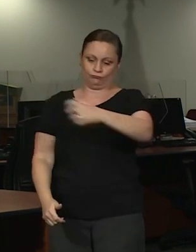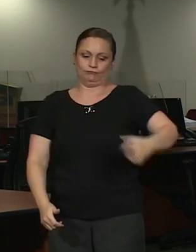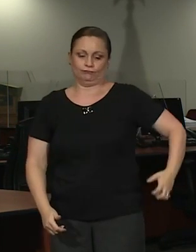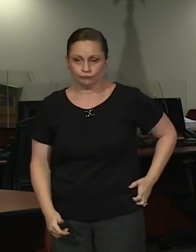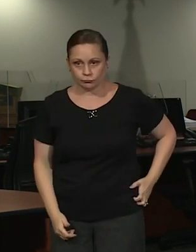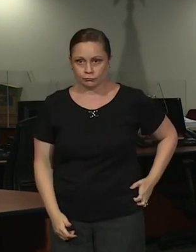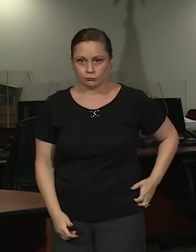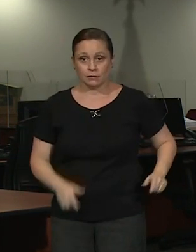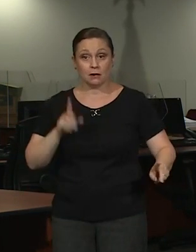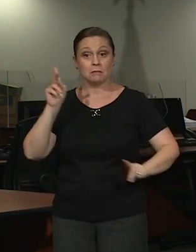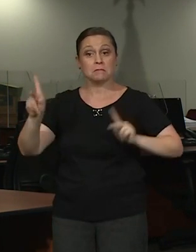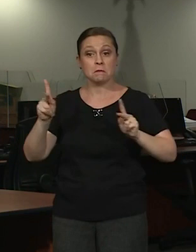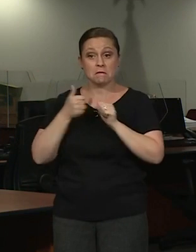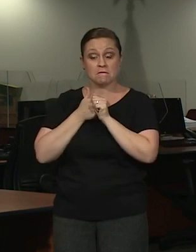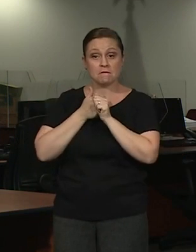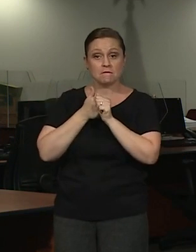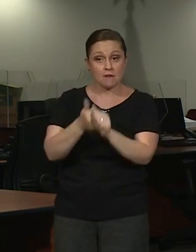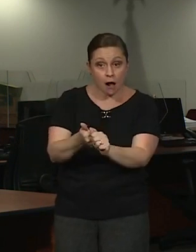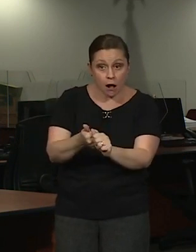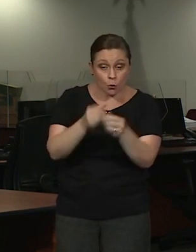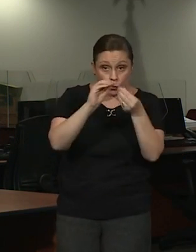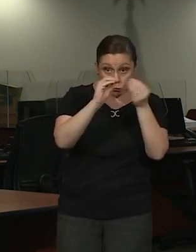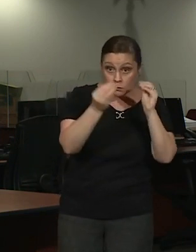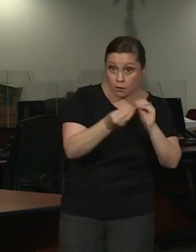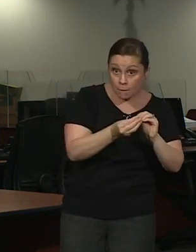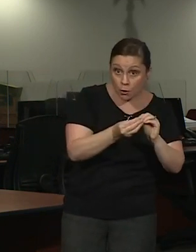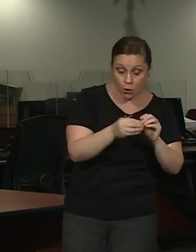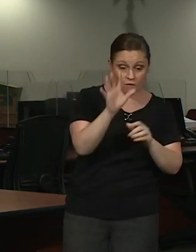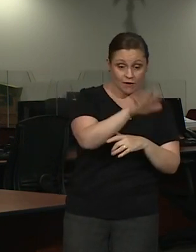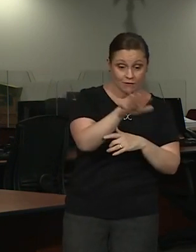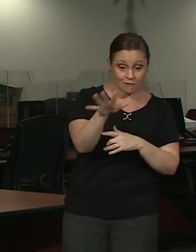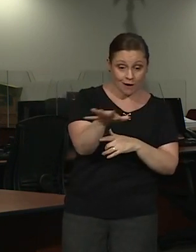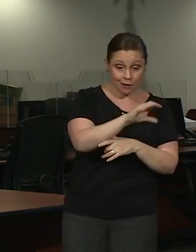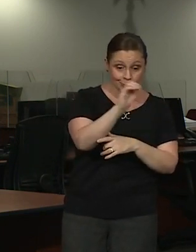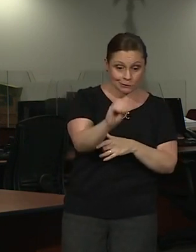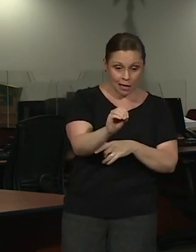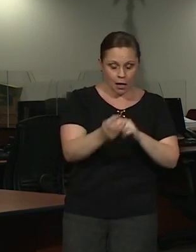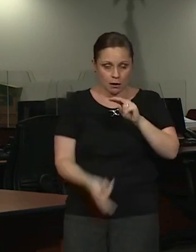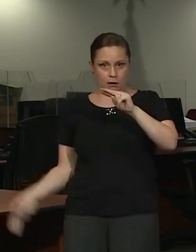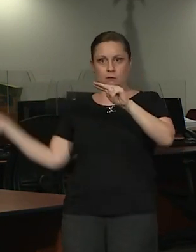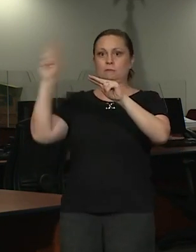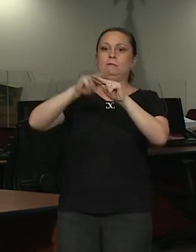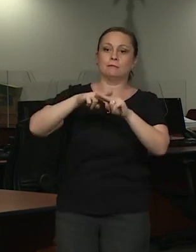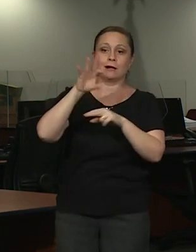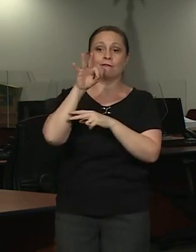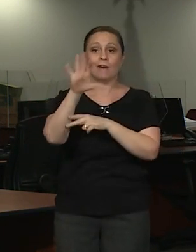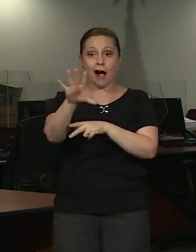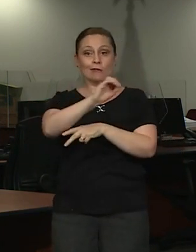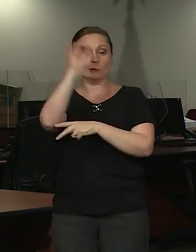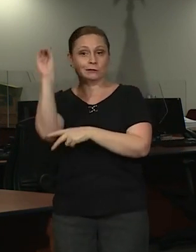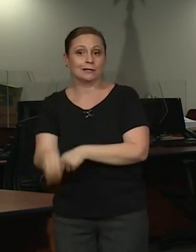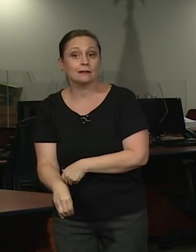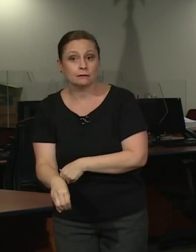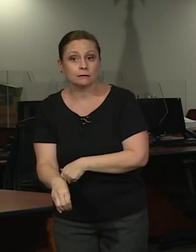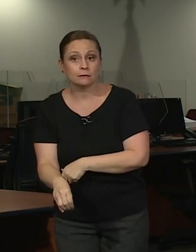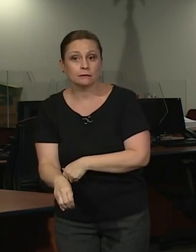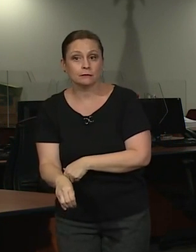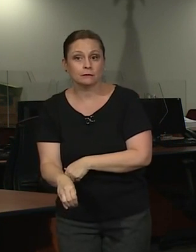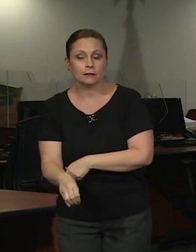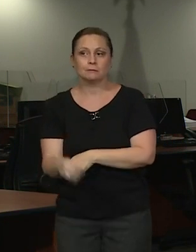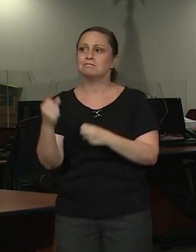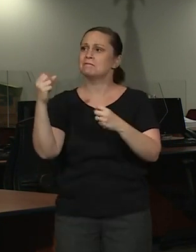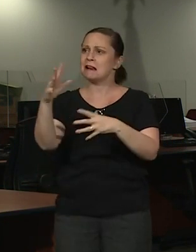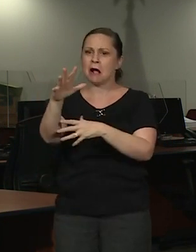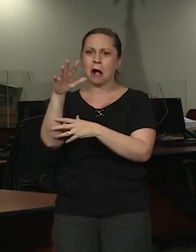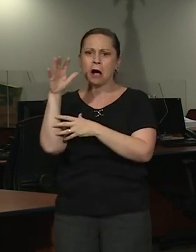seatbelts in South Carolina went from 55% to 95%, and every year, hundreds of fewer people